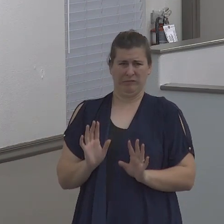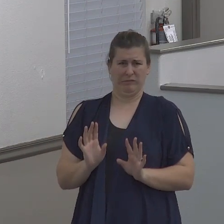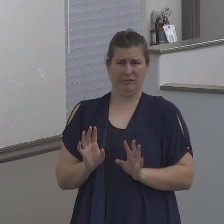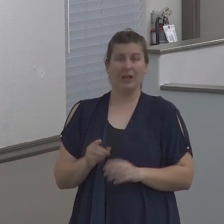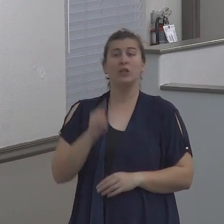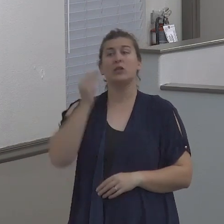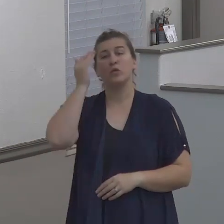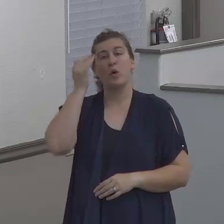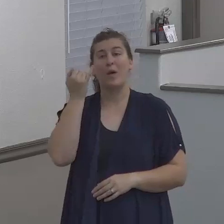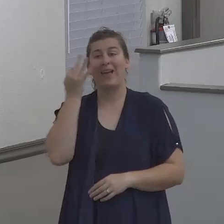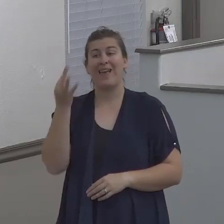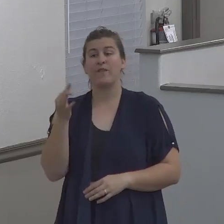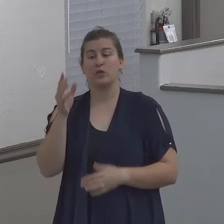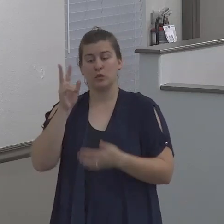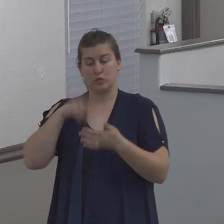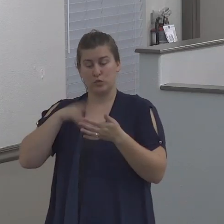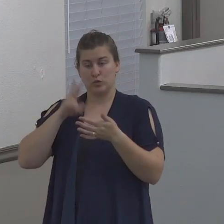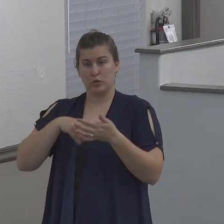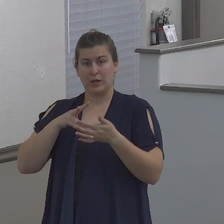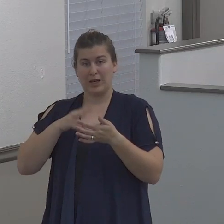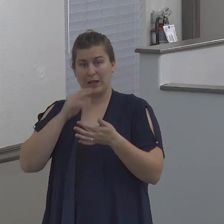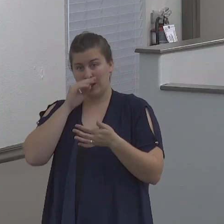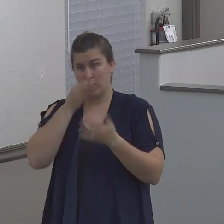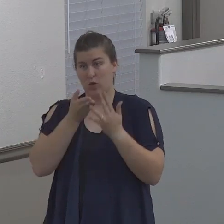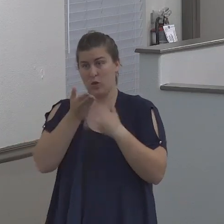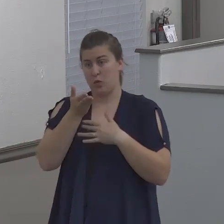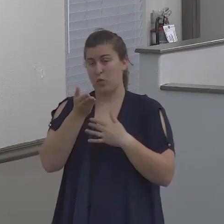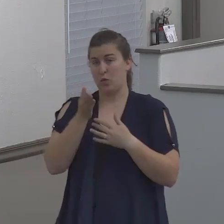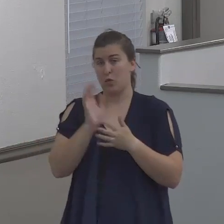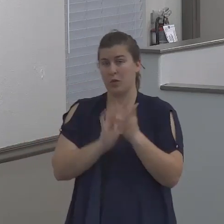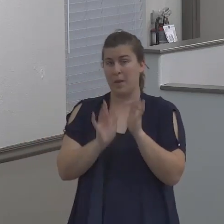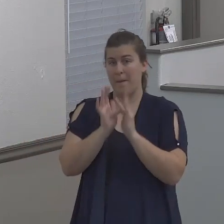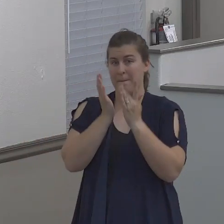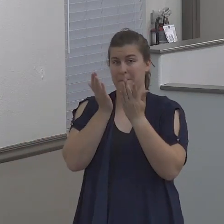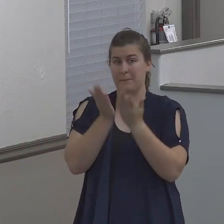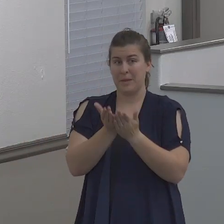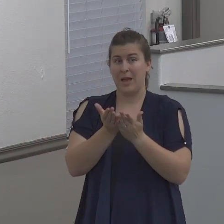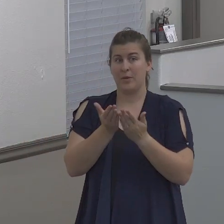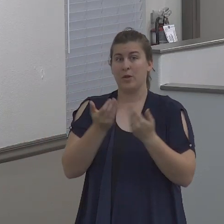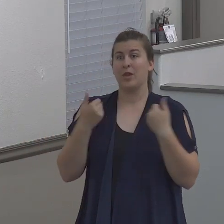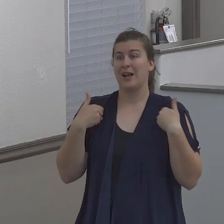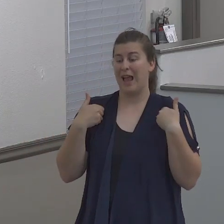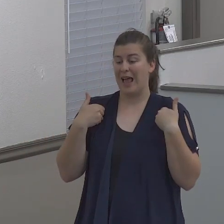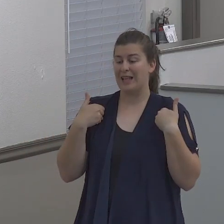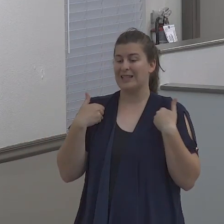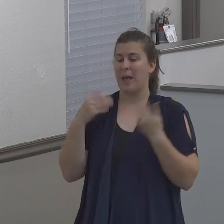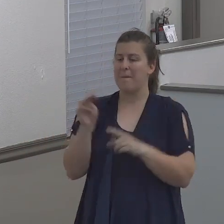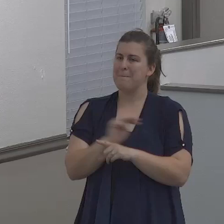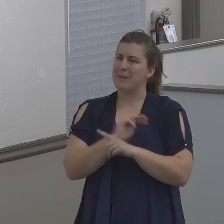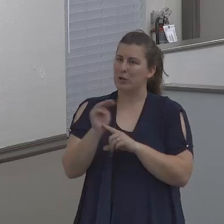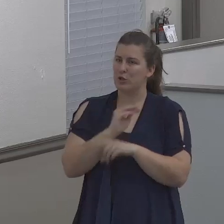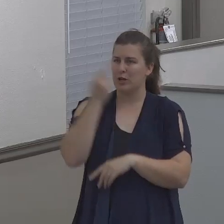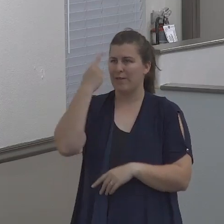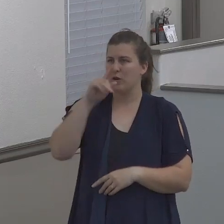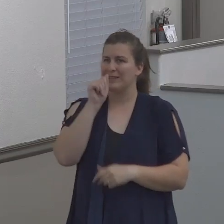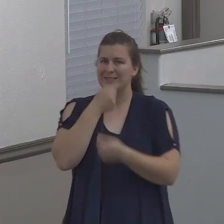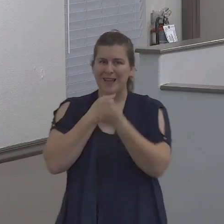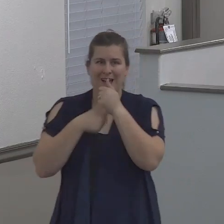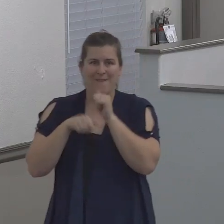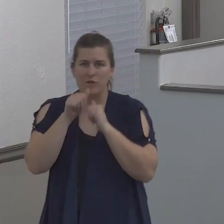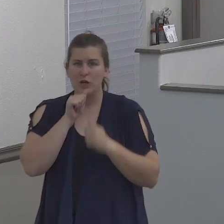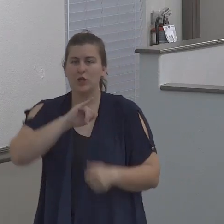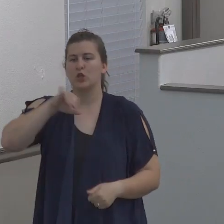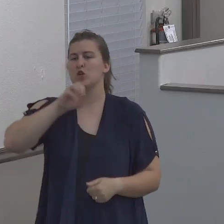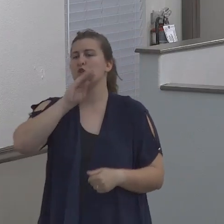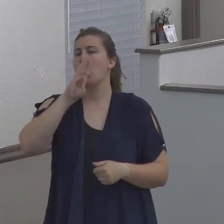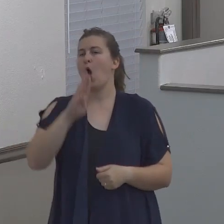We don't like suffering. Did you know if you look up your Bible concordance, you're going to find out that there's a ministry of suffering?